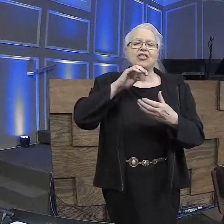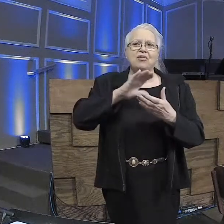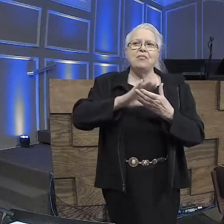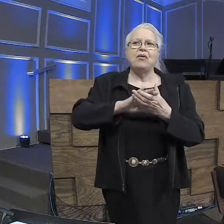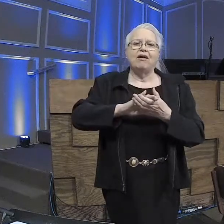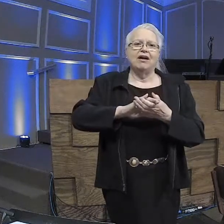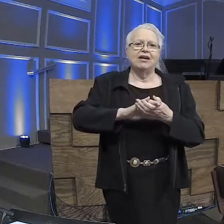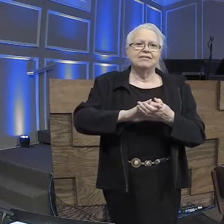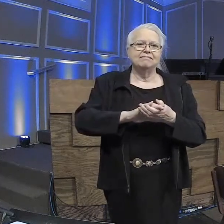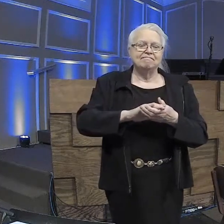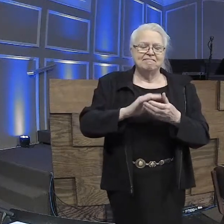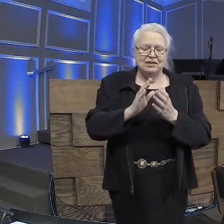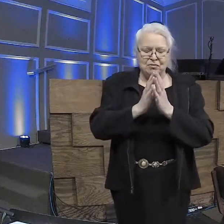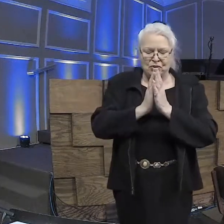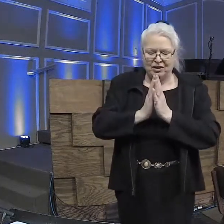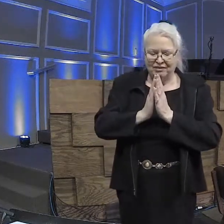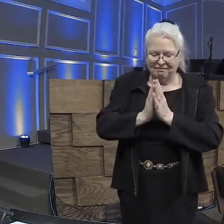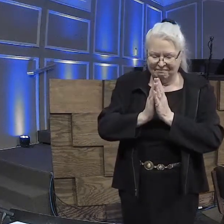conclude?